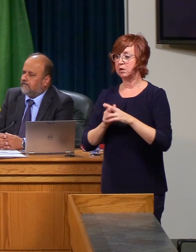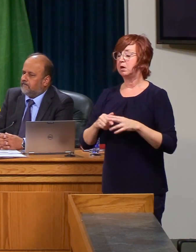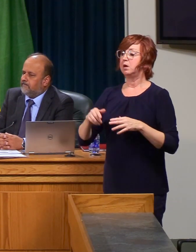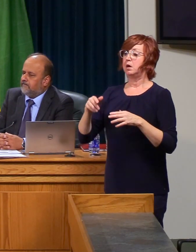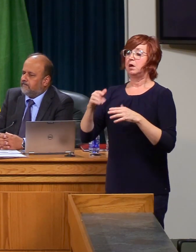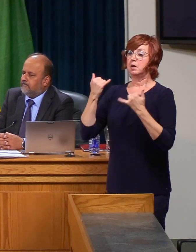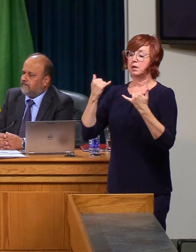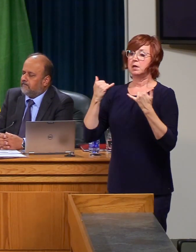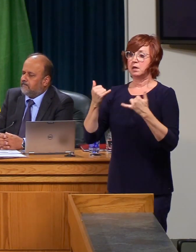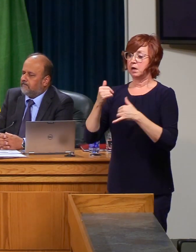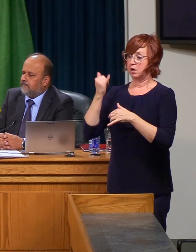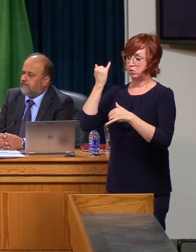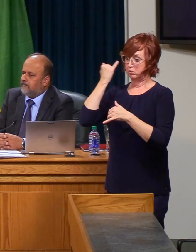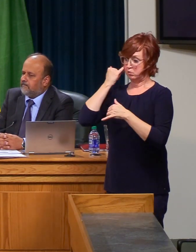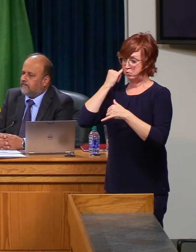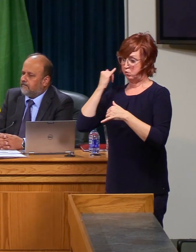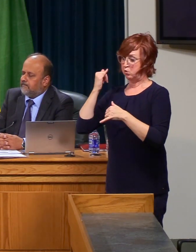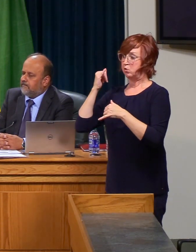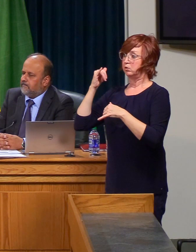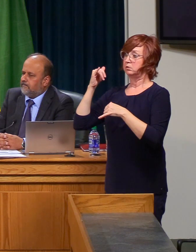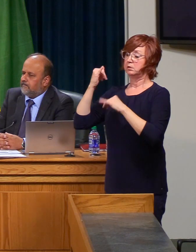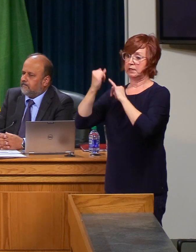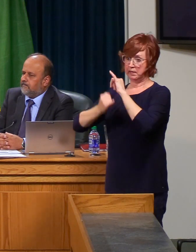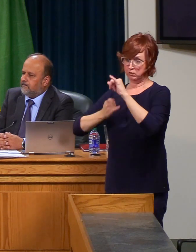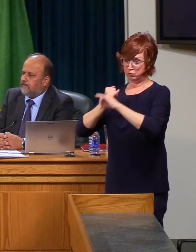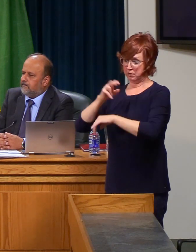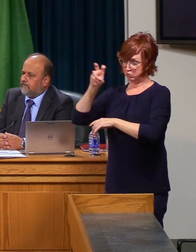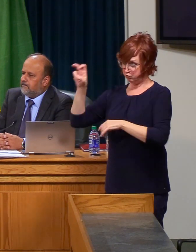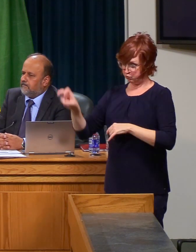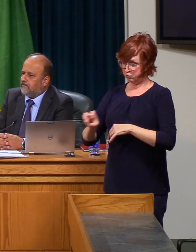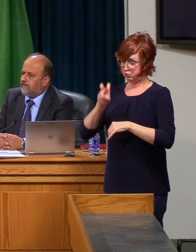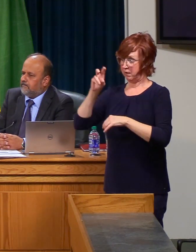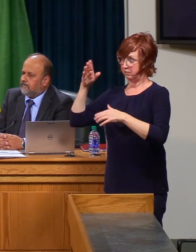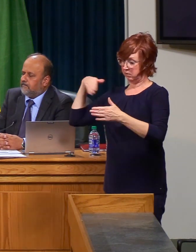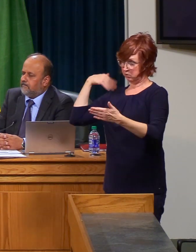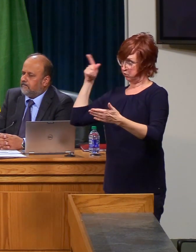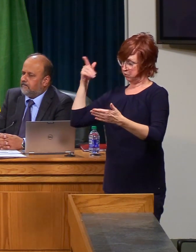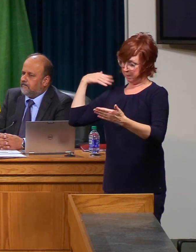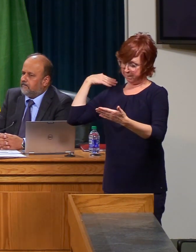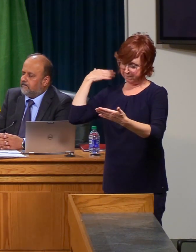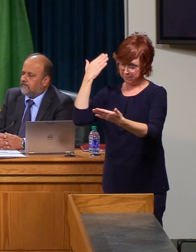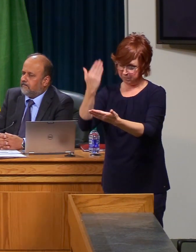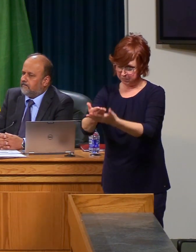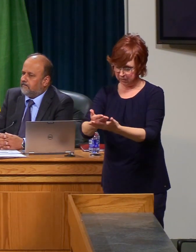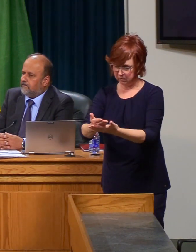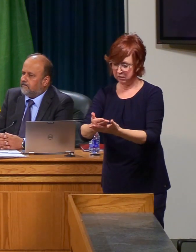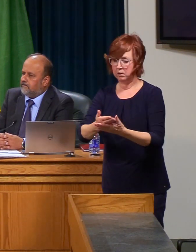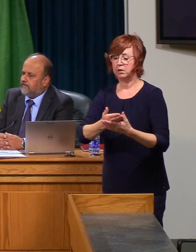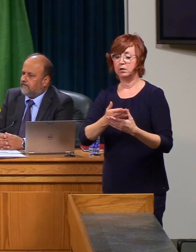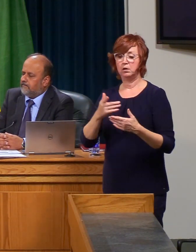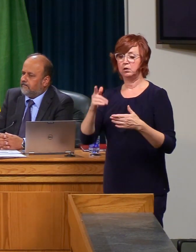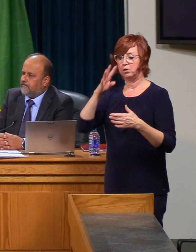are choosing to not self-isolate, the police forces, municipal,